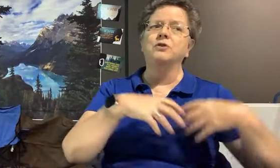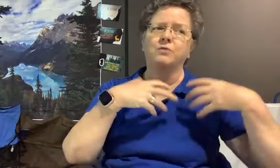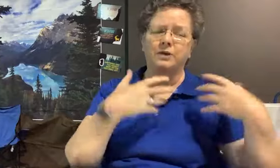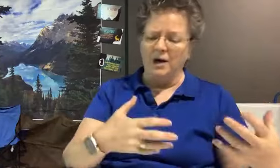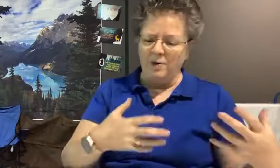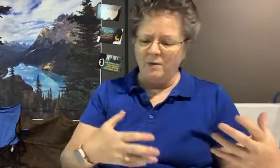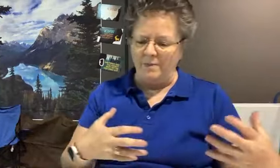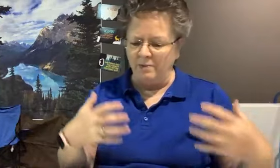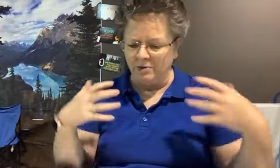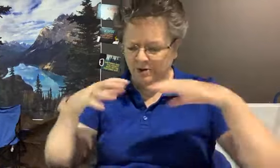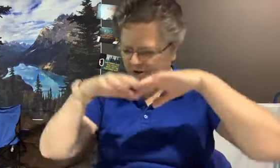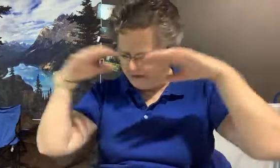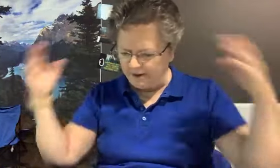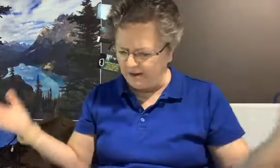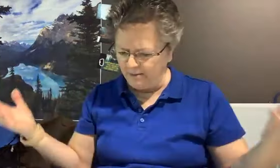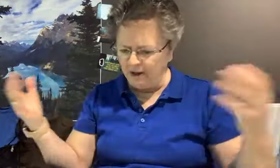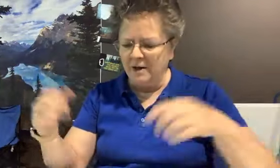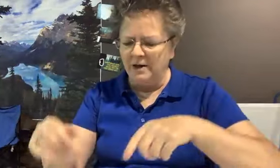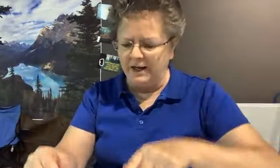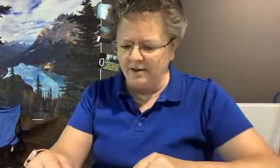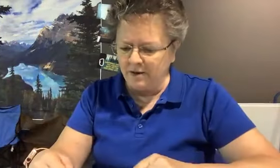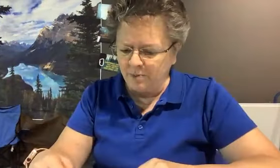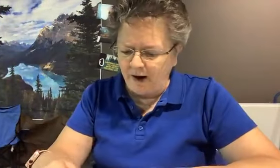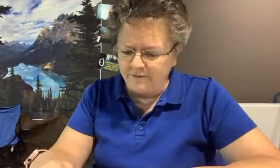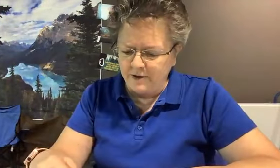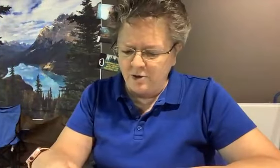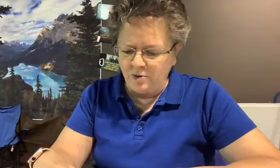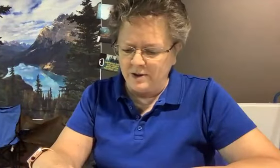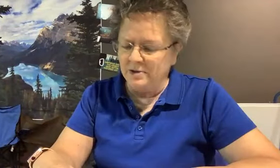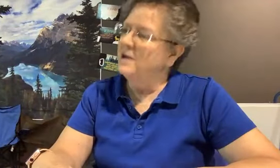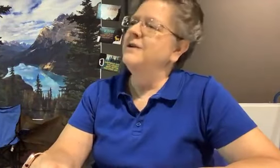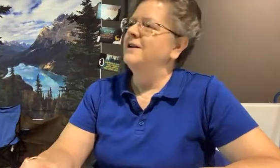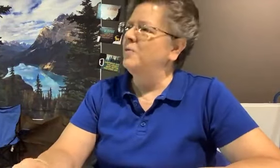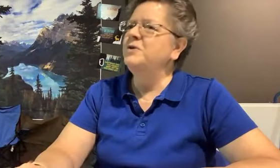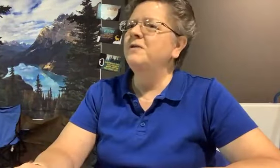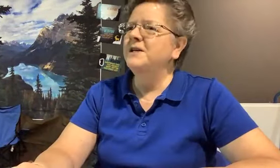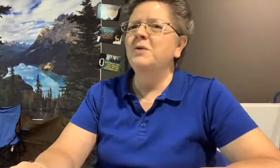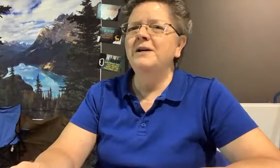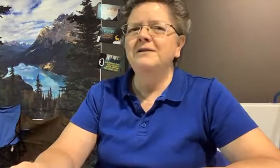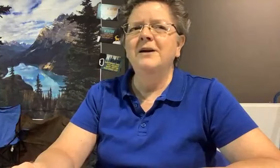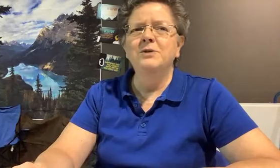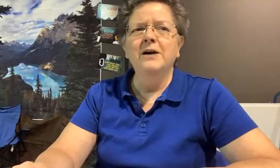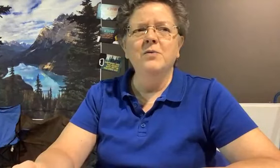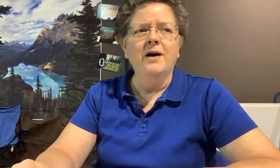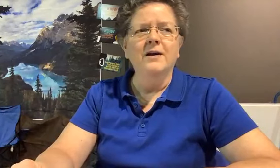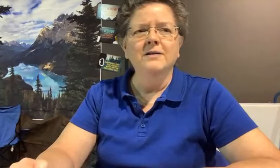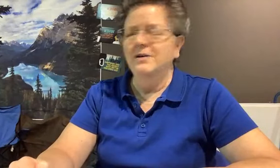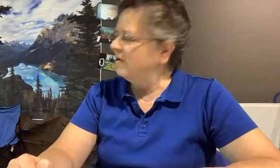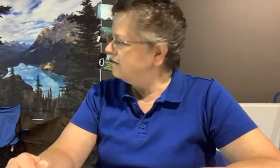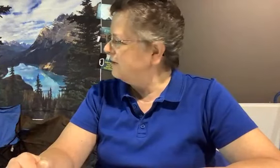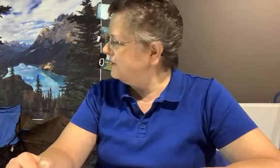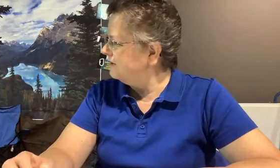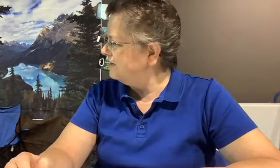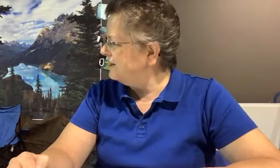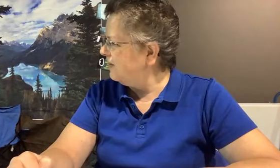So Yahweh remembers is the theme, and the prophet who is, and I wonder if that's why he's named Zechariah. Neat how